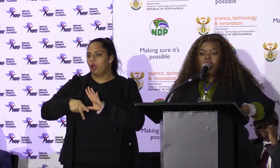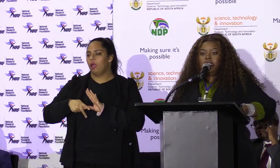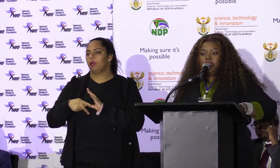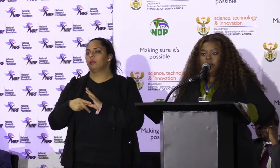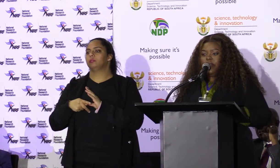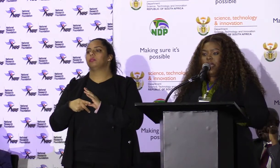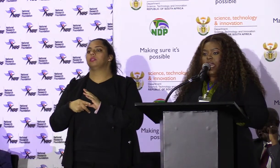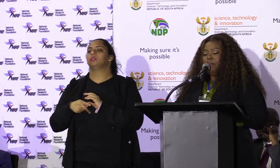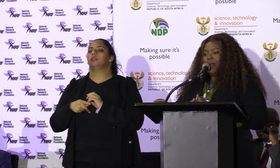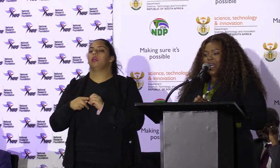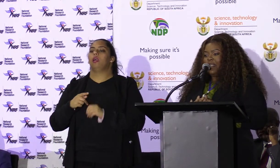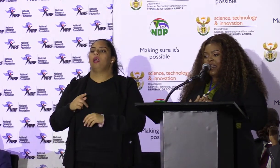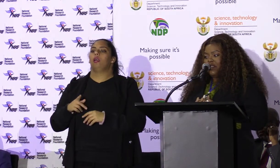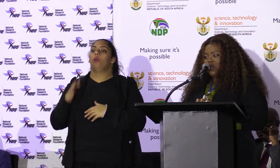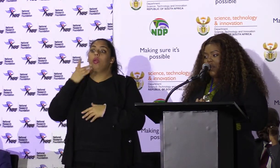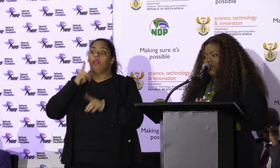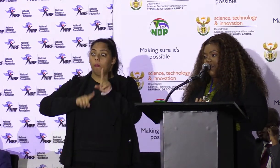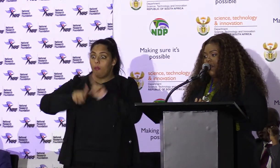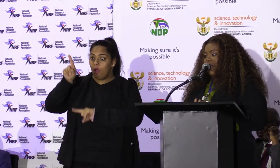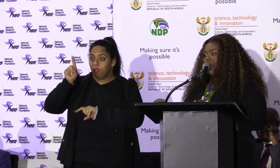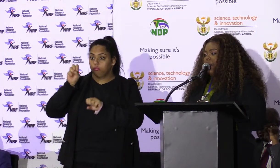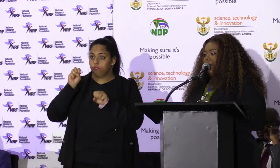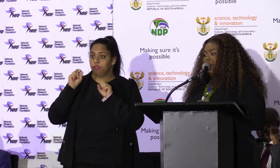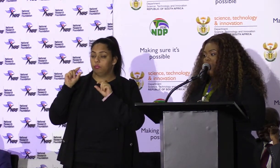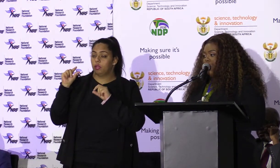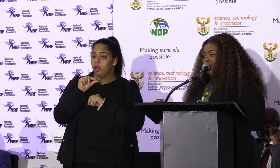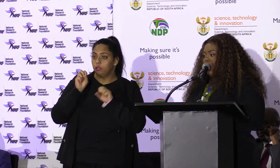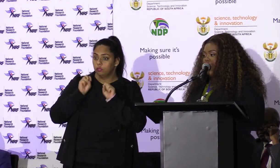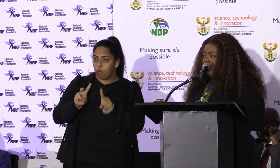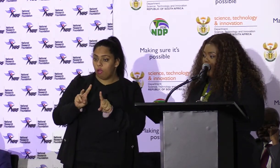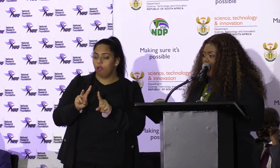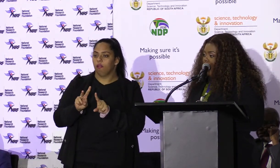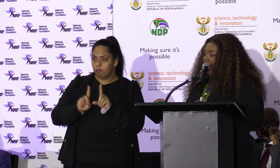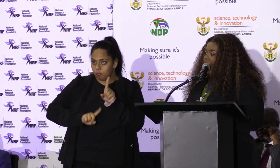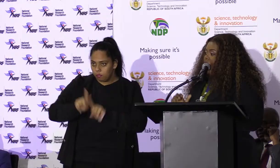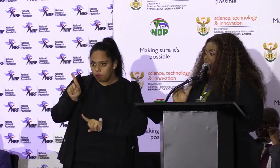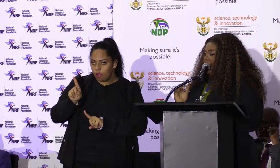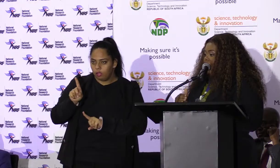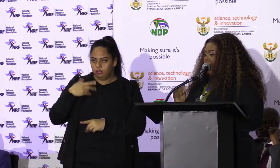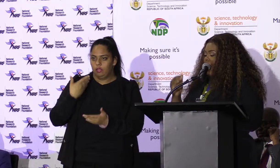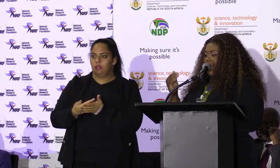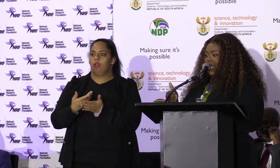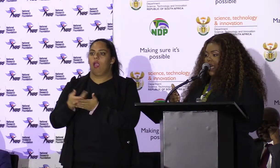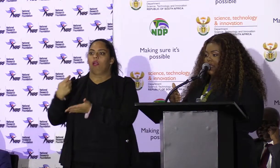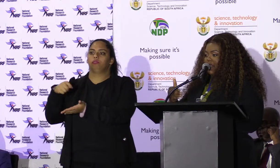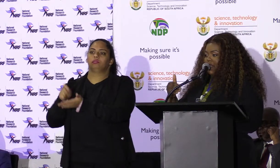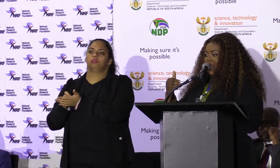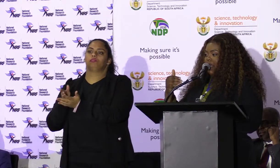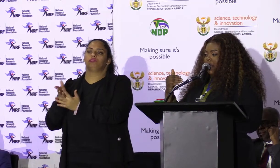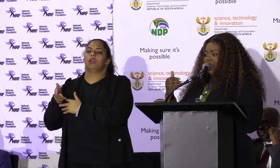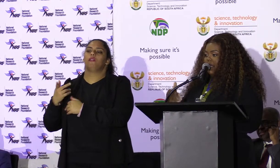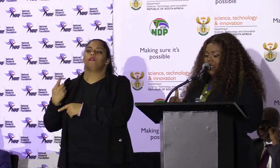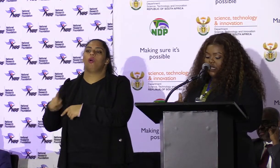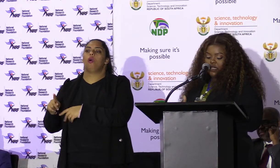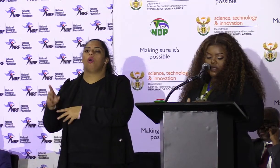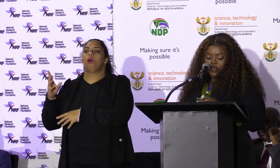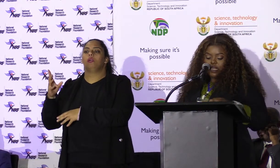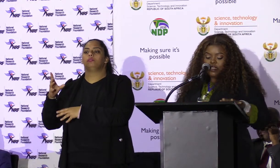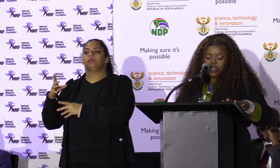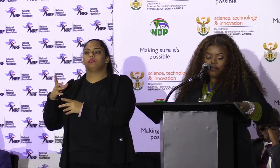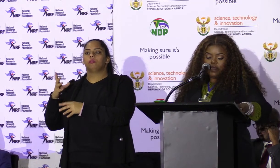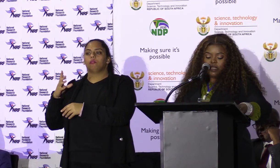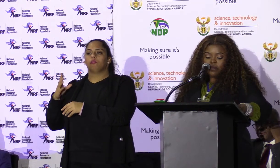programs. And when they pass grade 12, they must also enroll in careers and